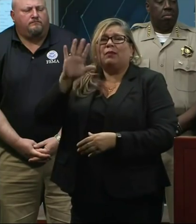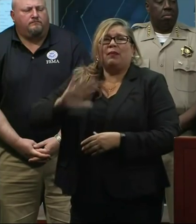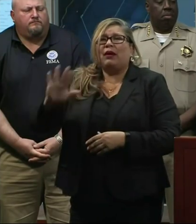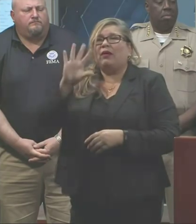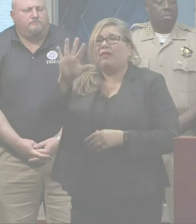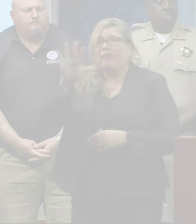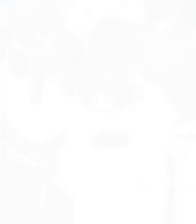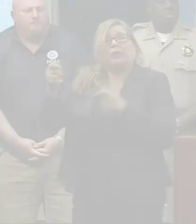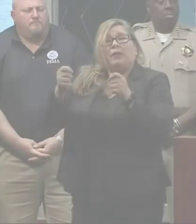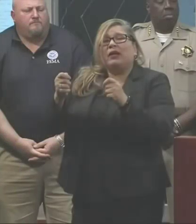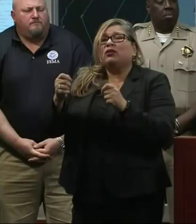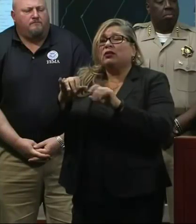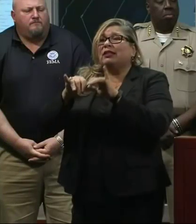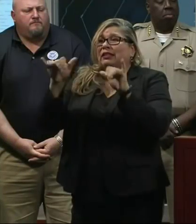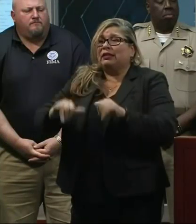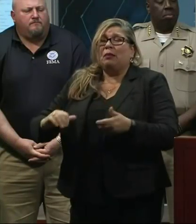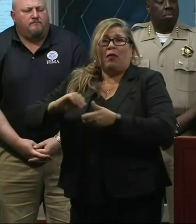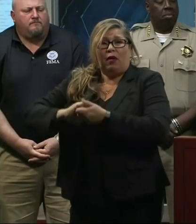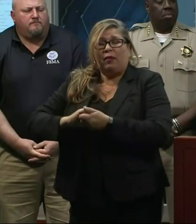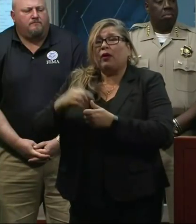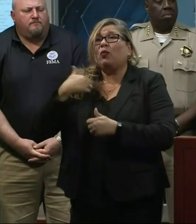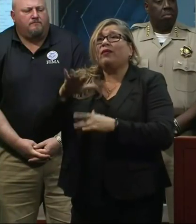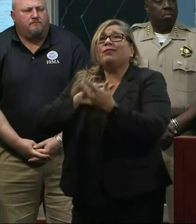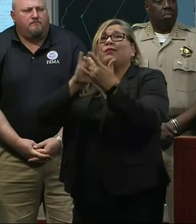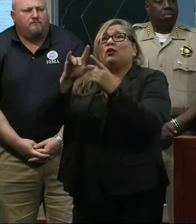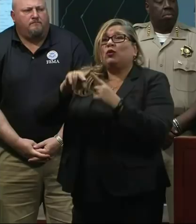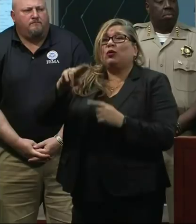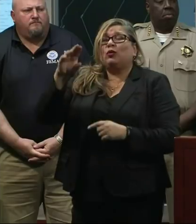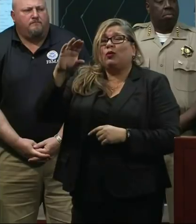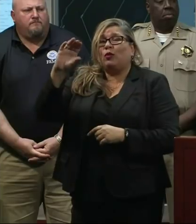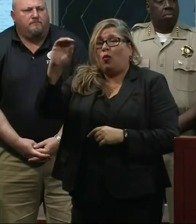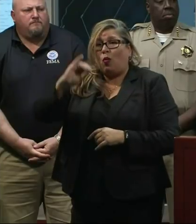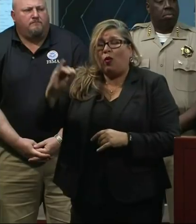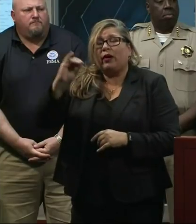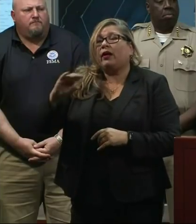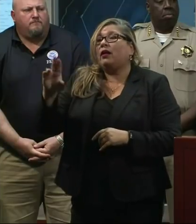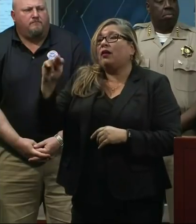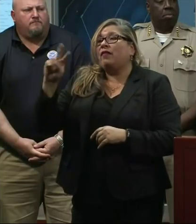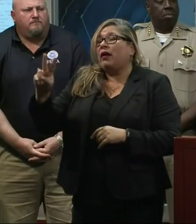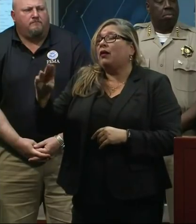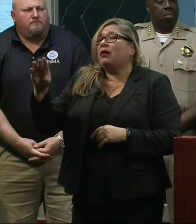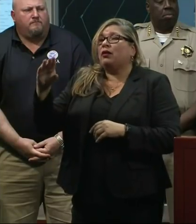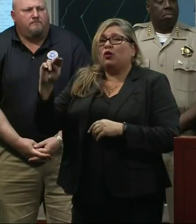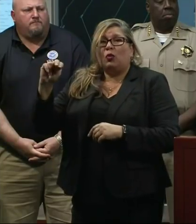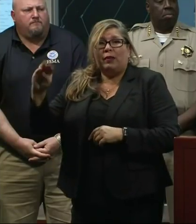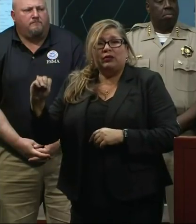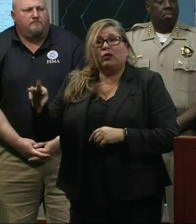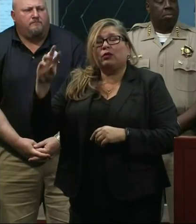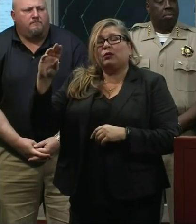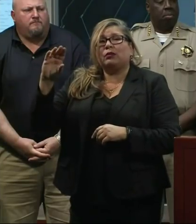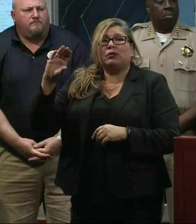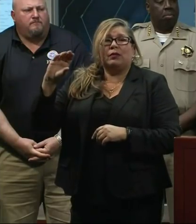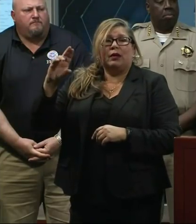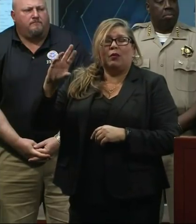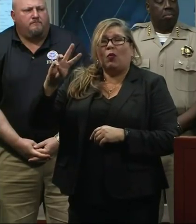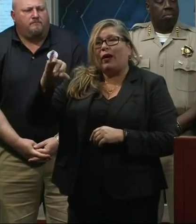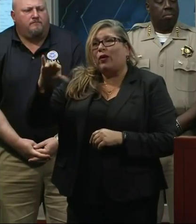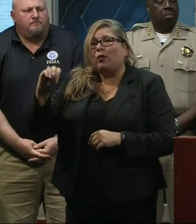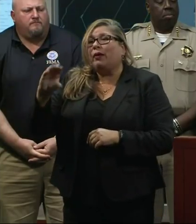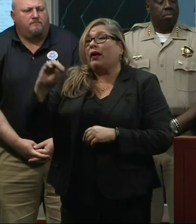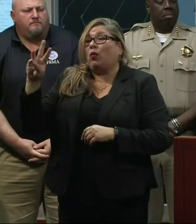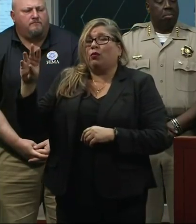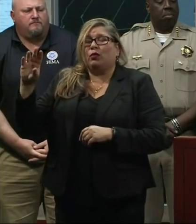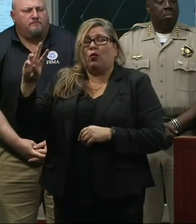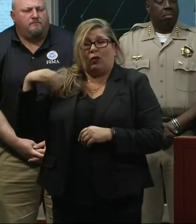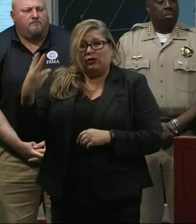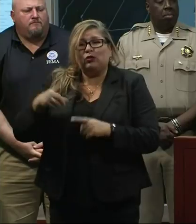aid fire engines. We have reached out to Oregon, Nevada, Arizona, New Mexico, Wyoming, and Washington for seeing